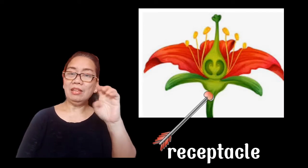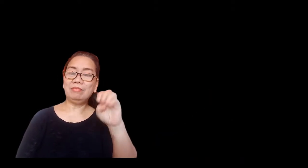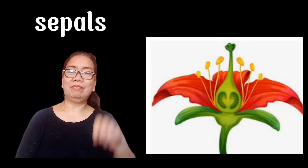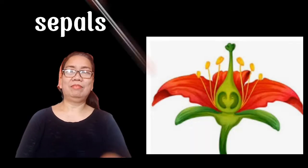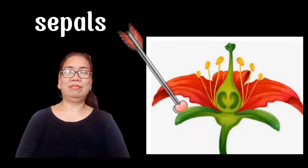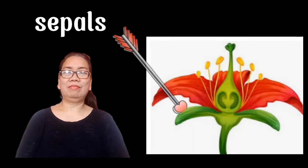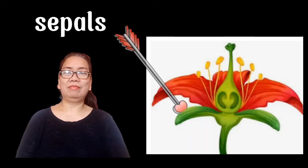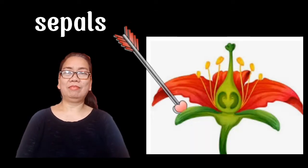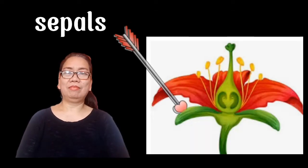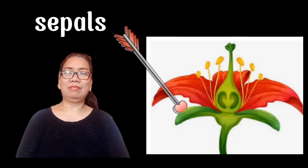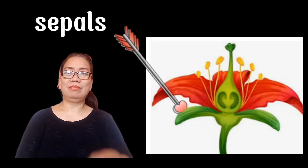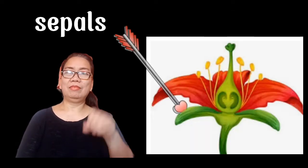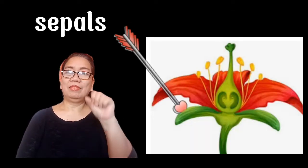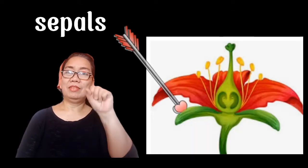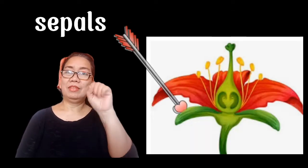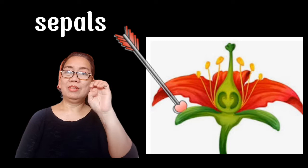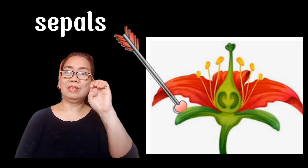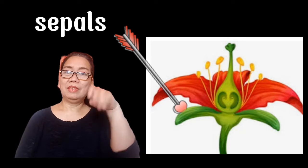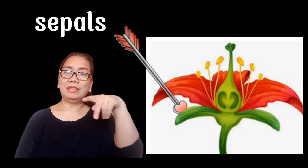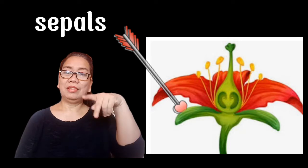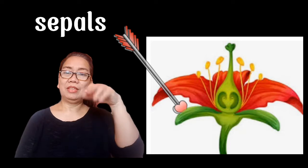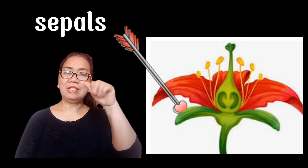receptacle,